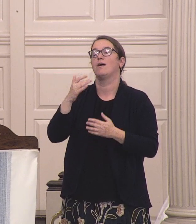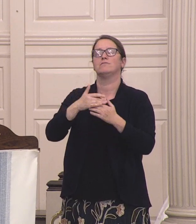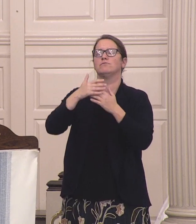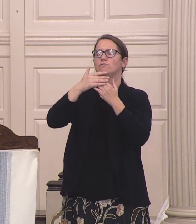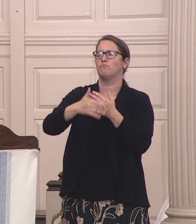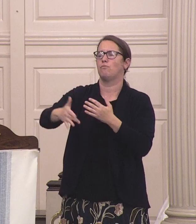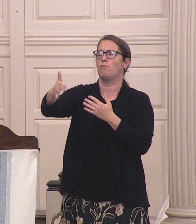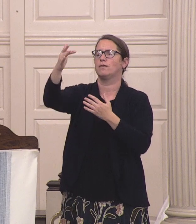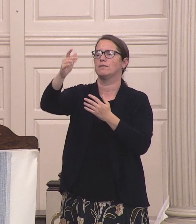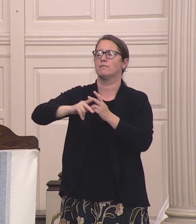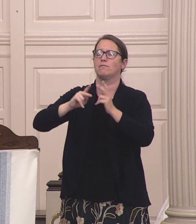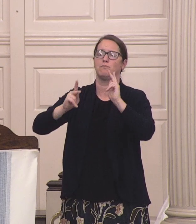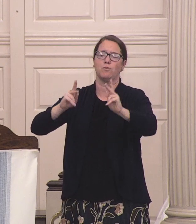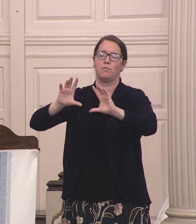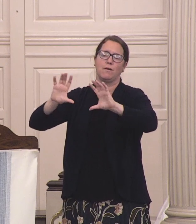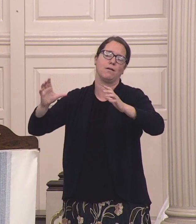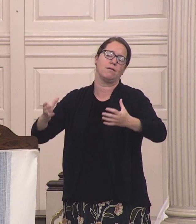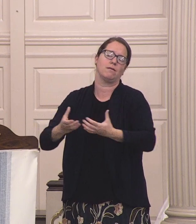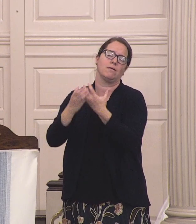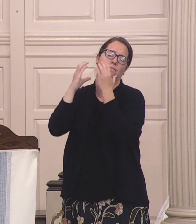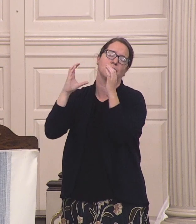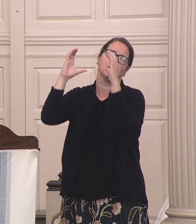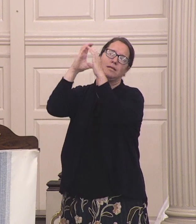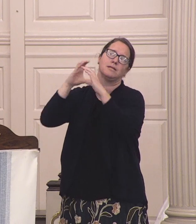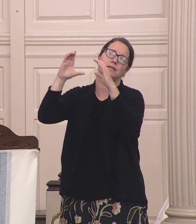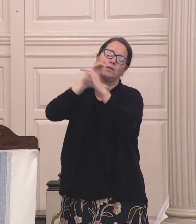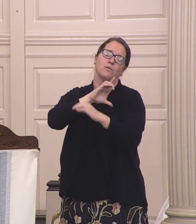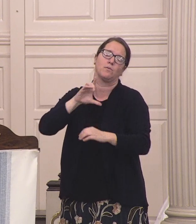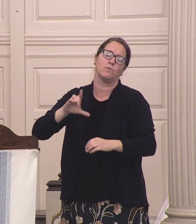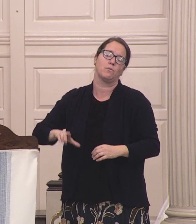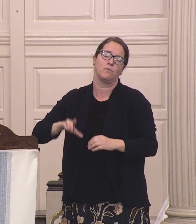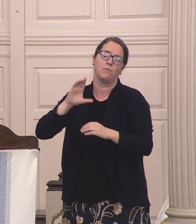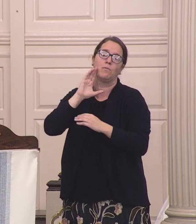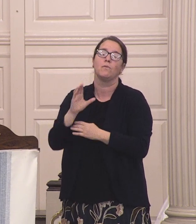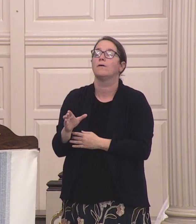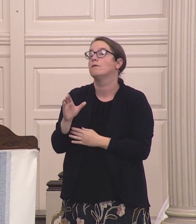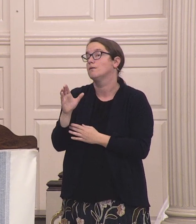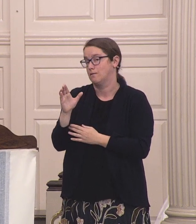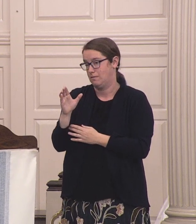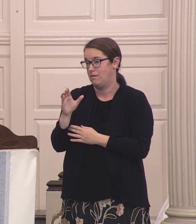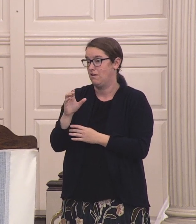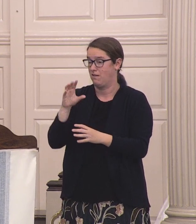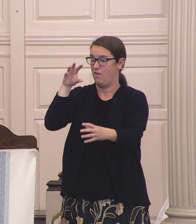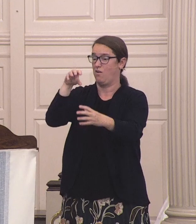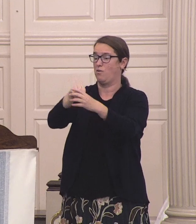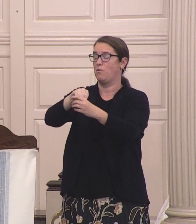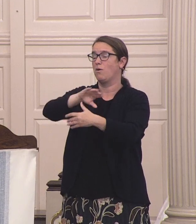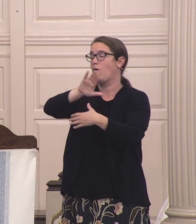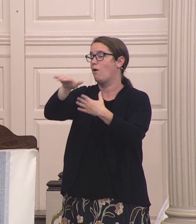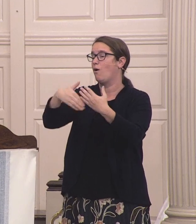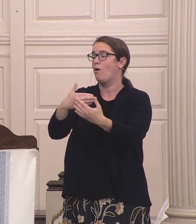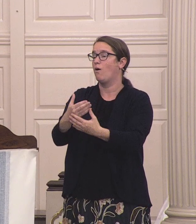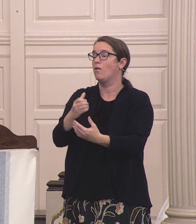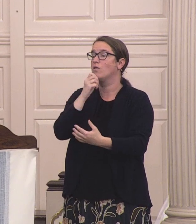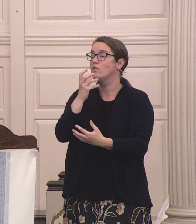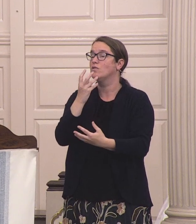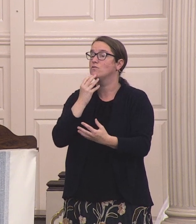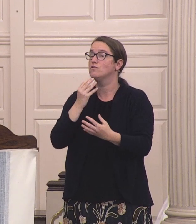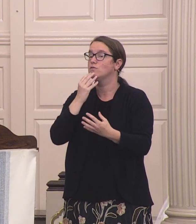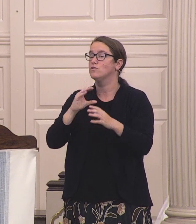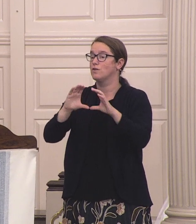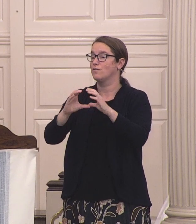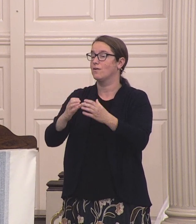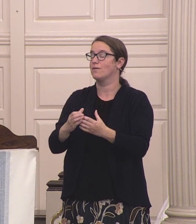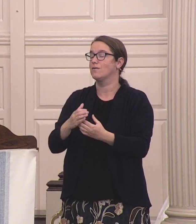that the rest of humanity may seek out the Lord, even all the Gentiles on whom my name